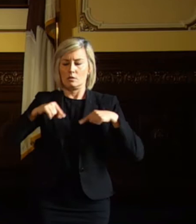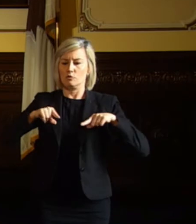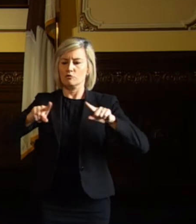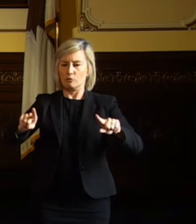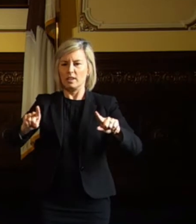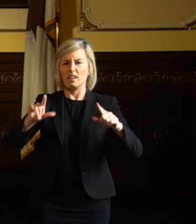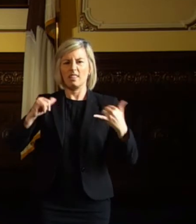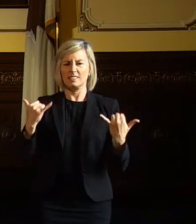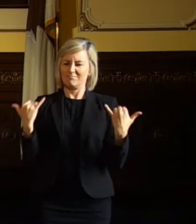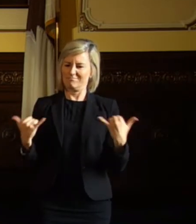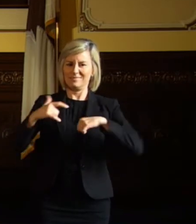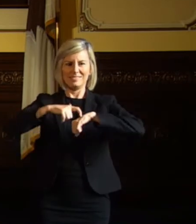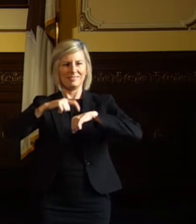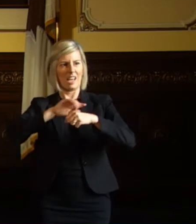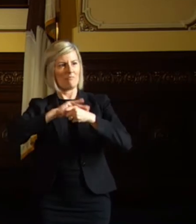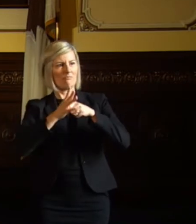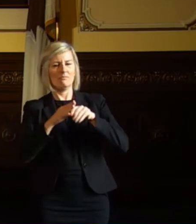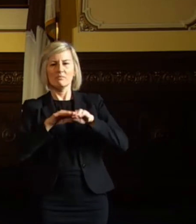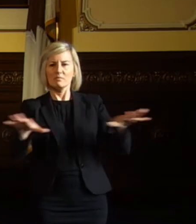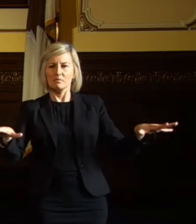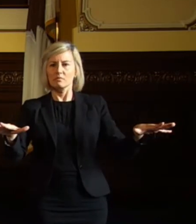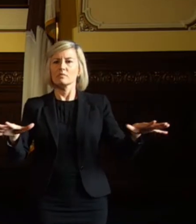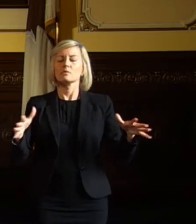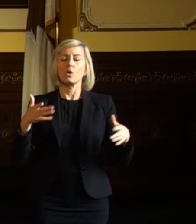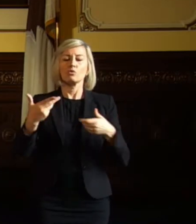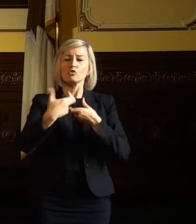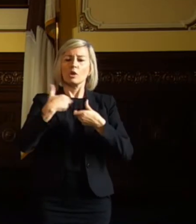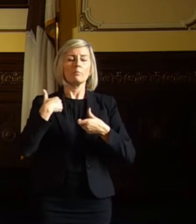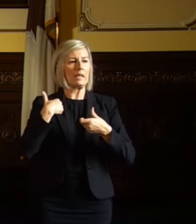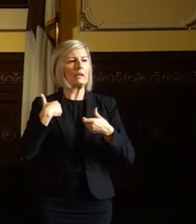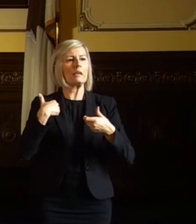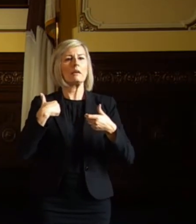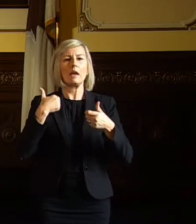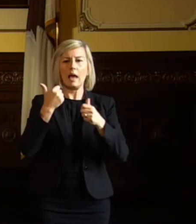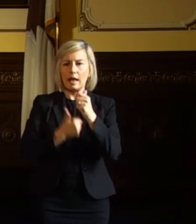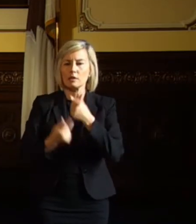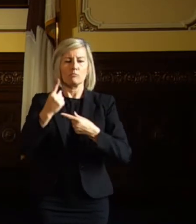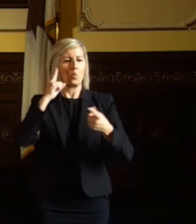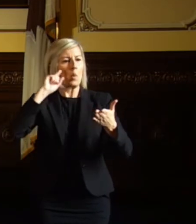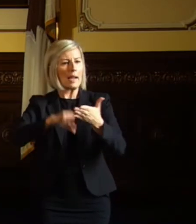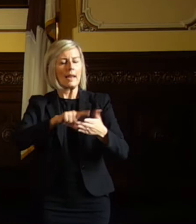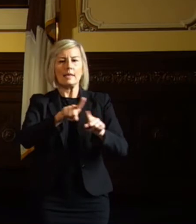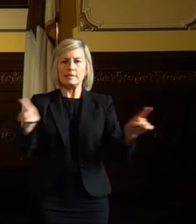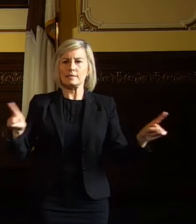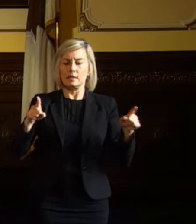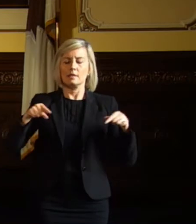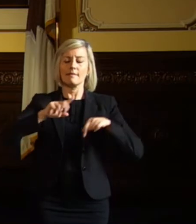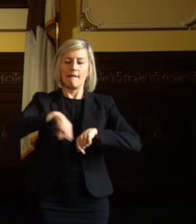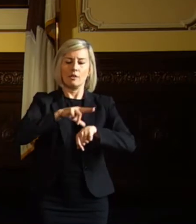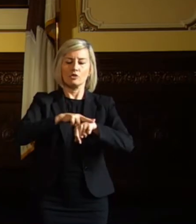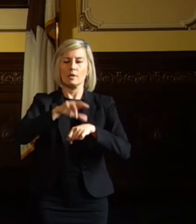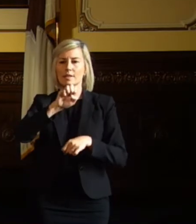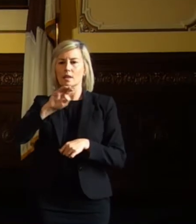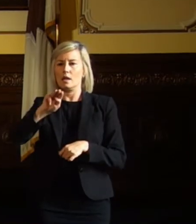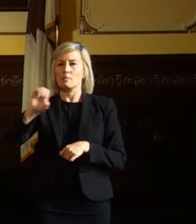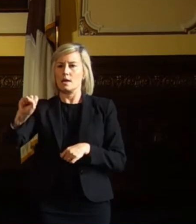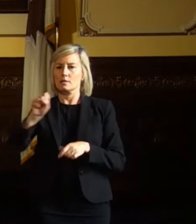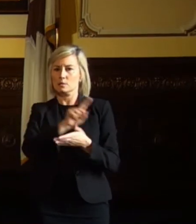this pandemic. Please join me all in recognizing our emergency workers during National EMS Week.